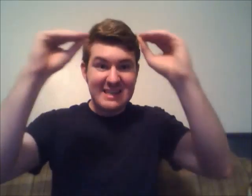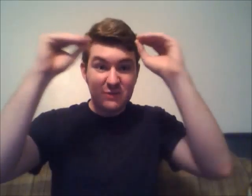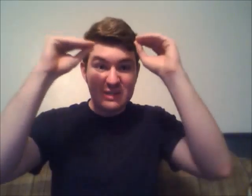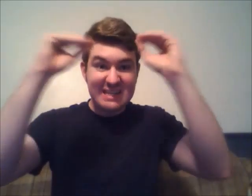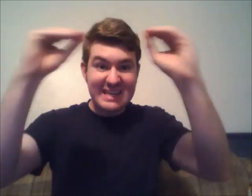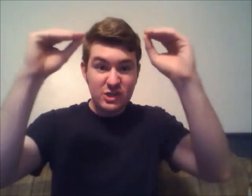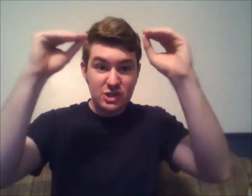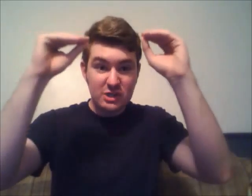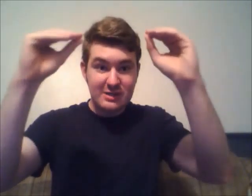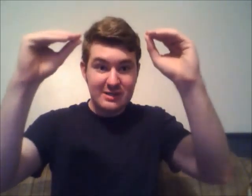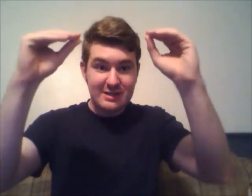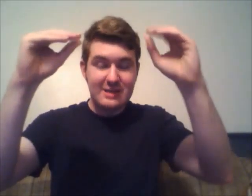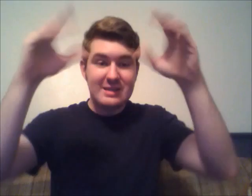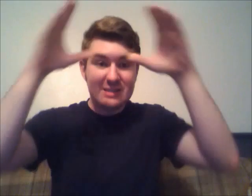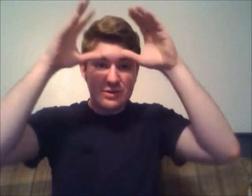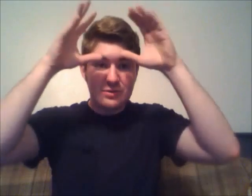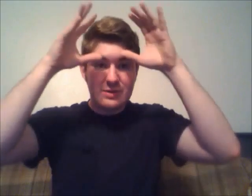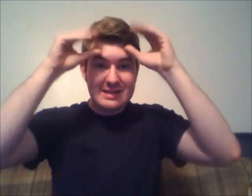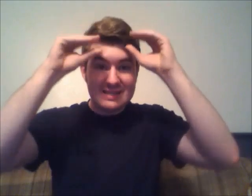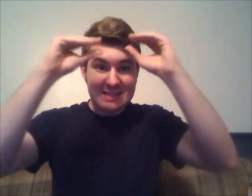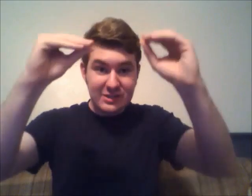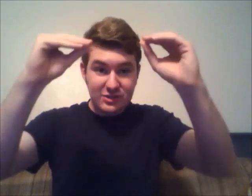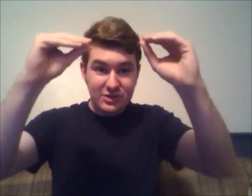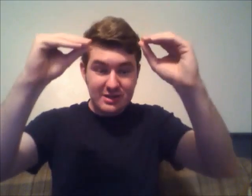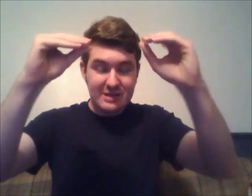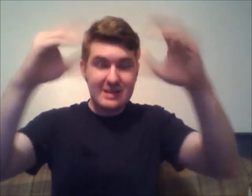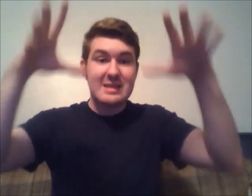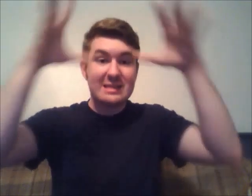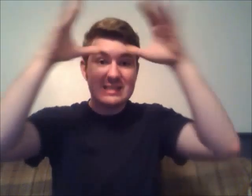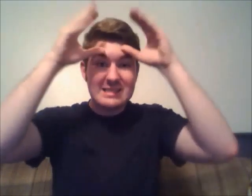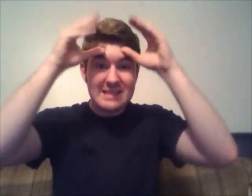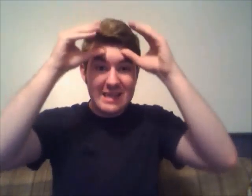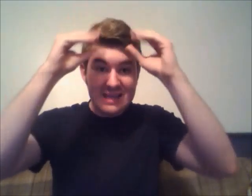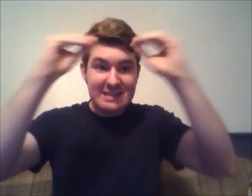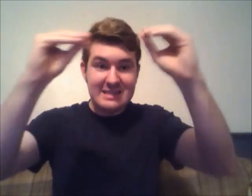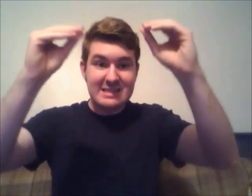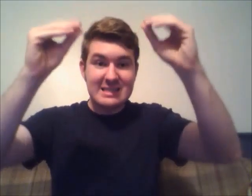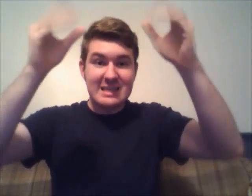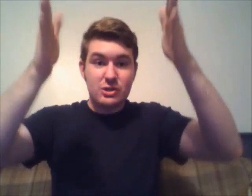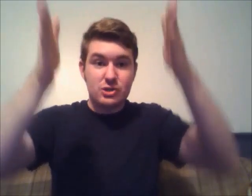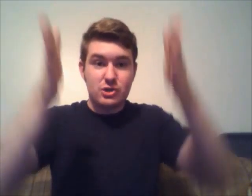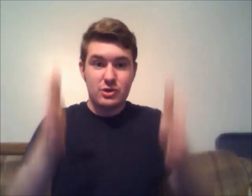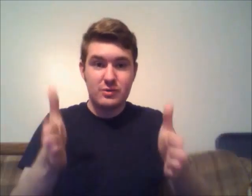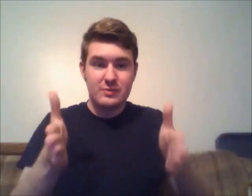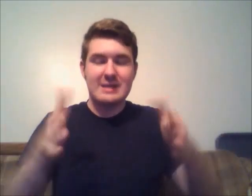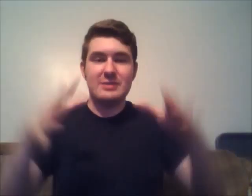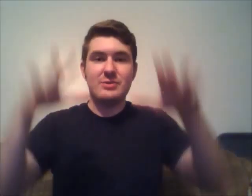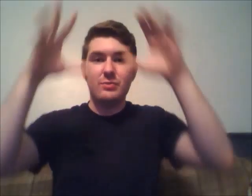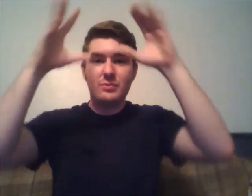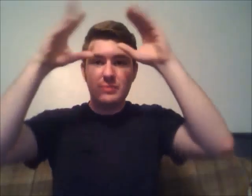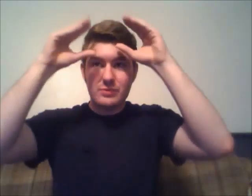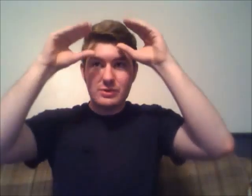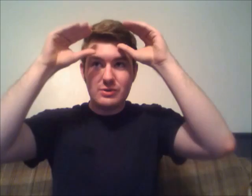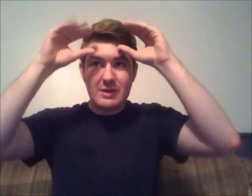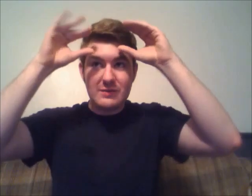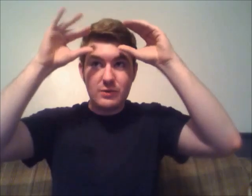for teach. So teach, and this is teacher, right? So you only have to do it